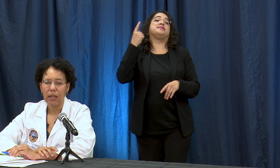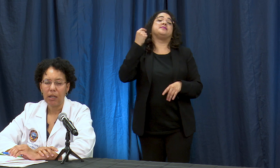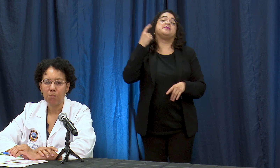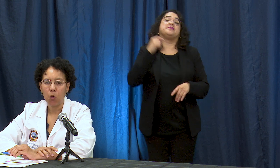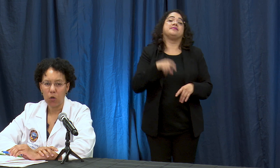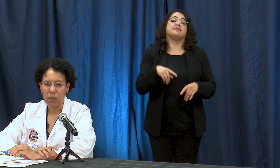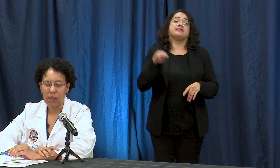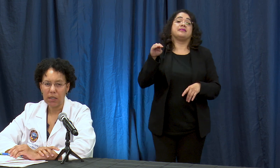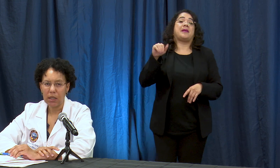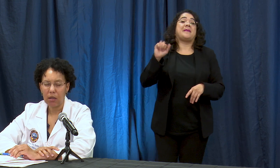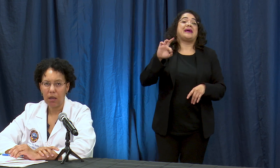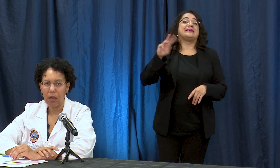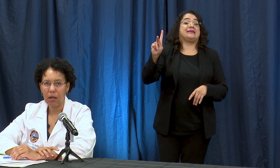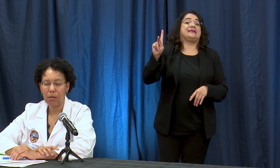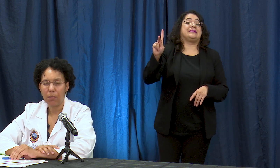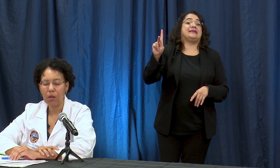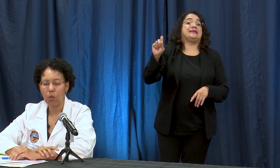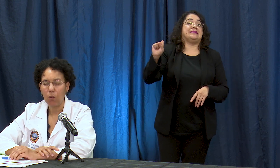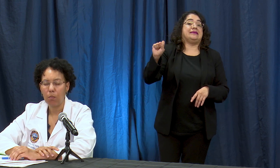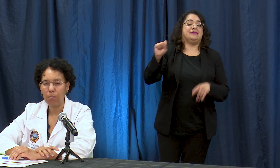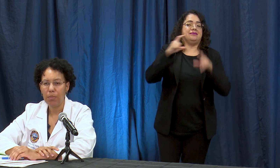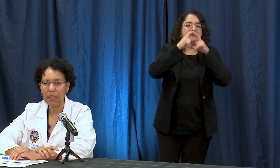are important